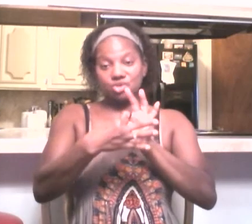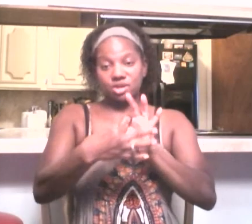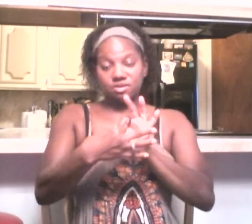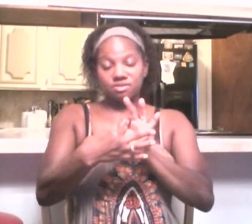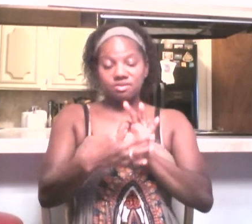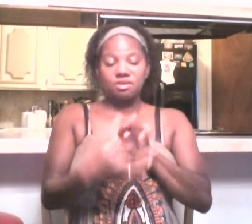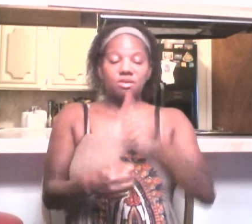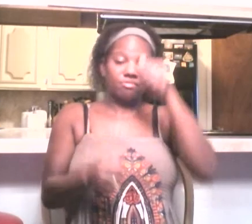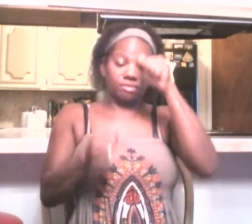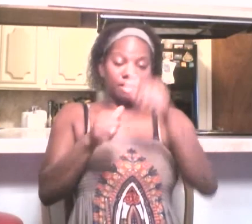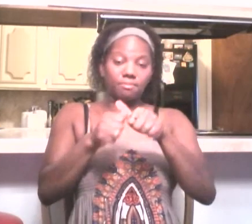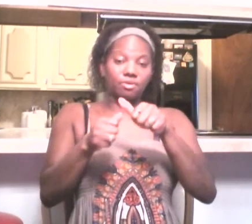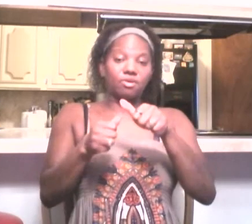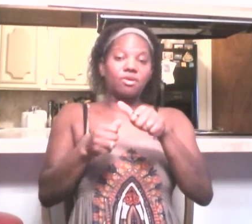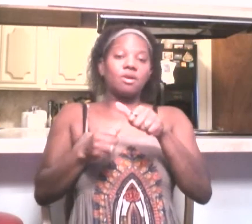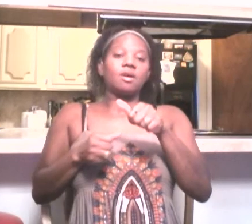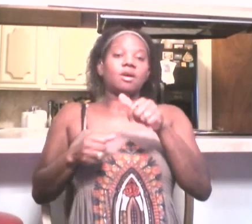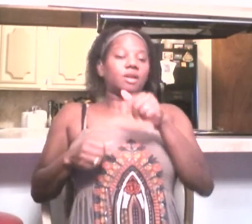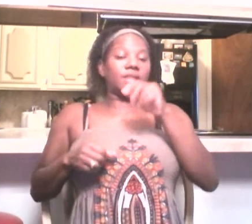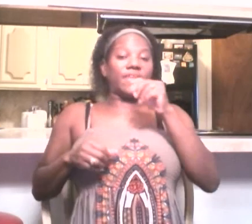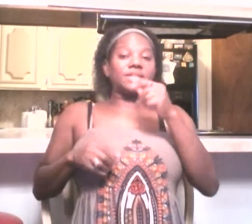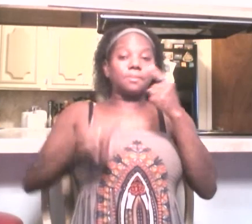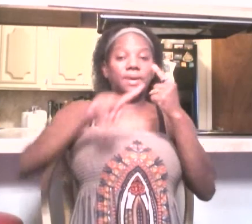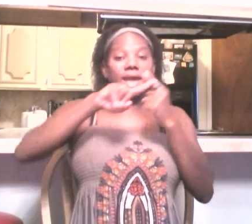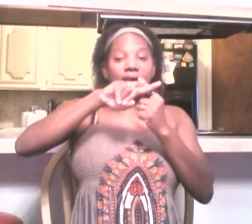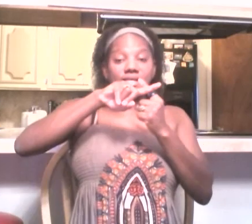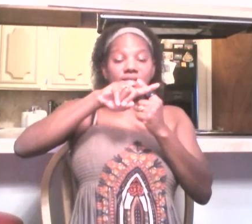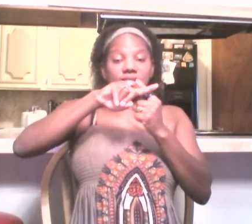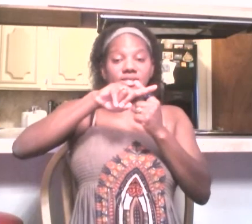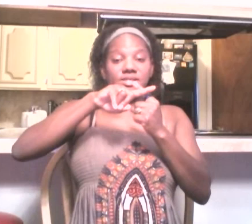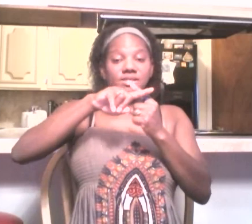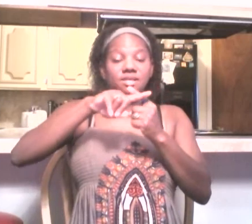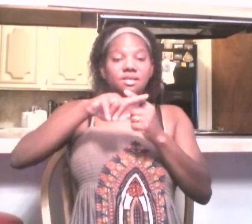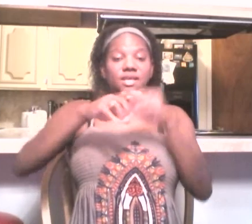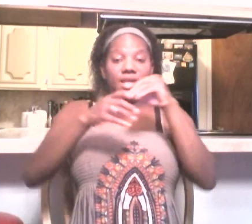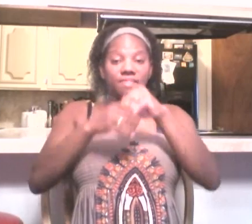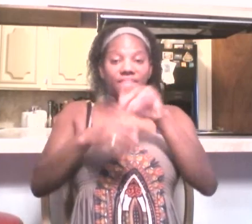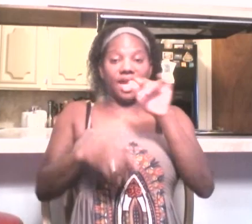relationship. Remember that that's a plus in that.